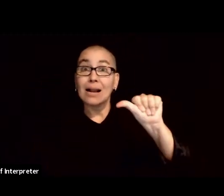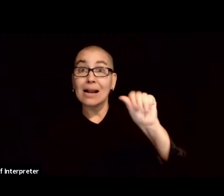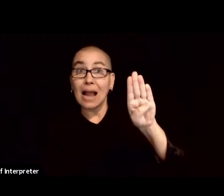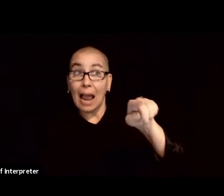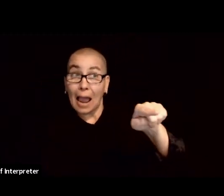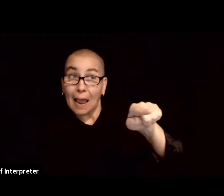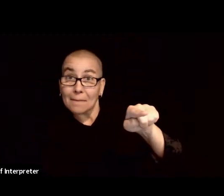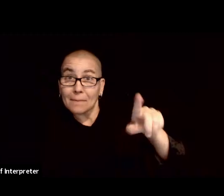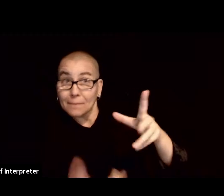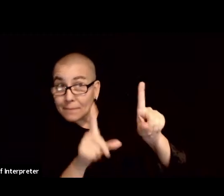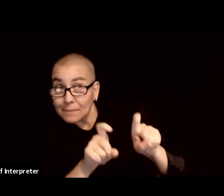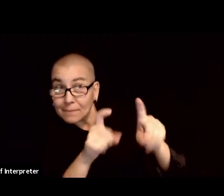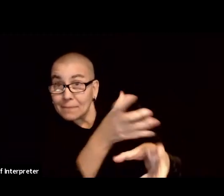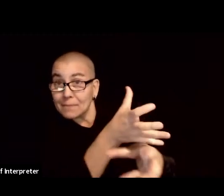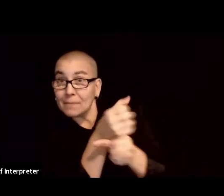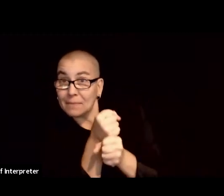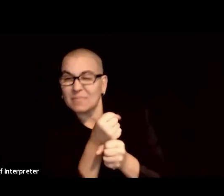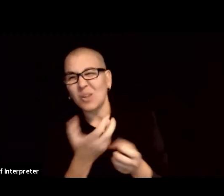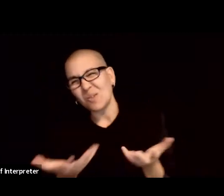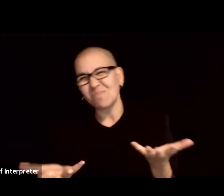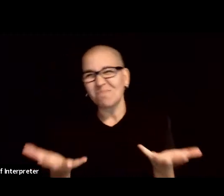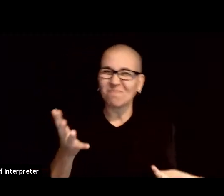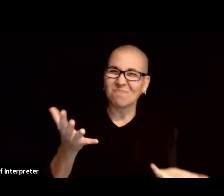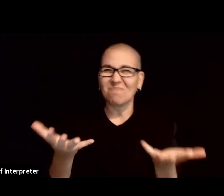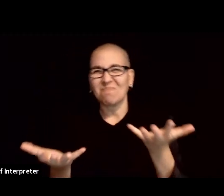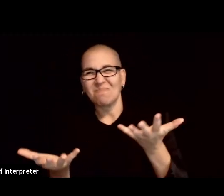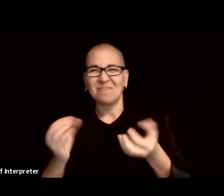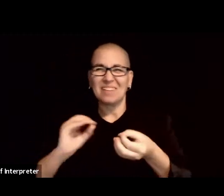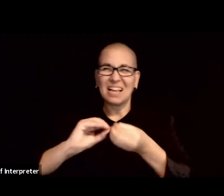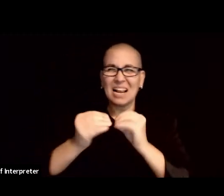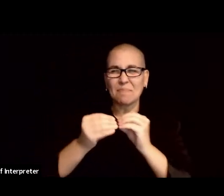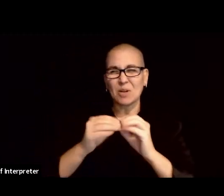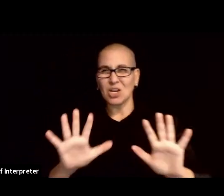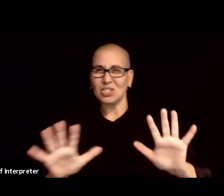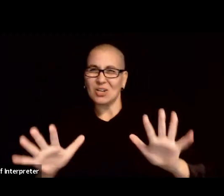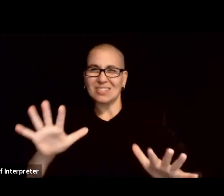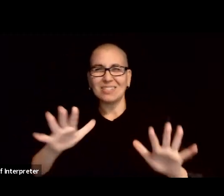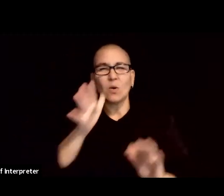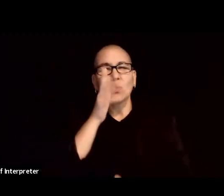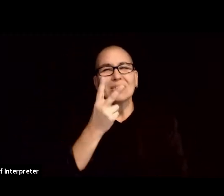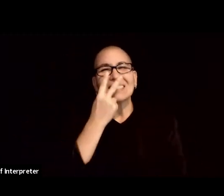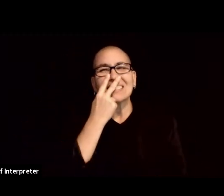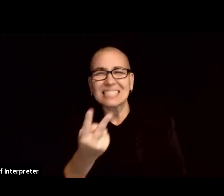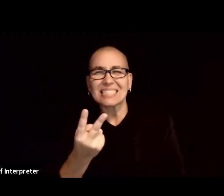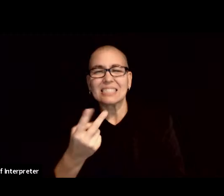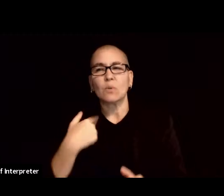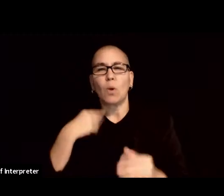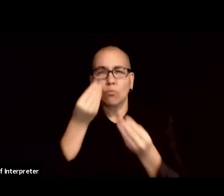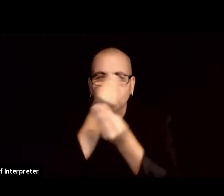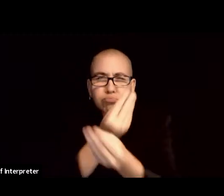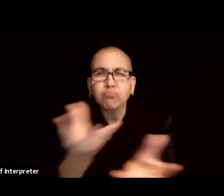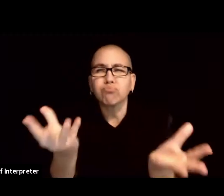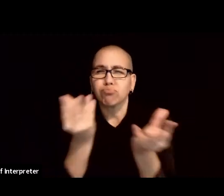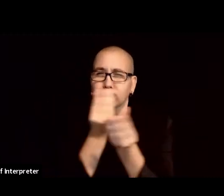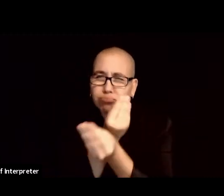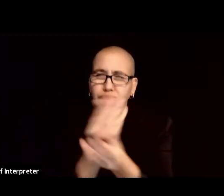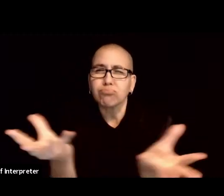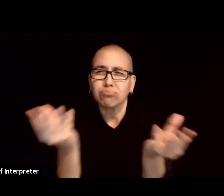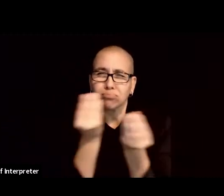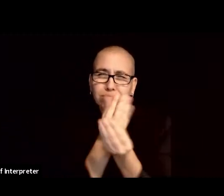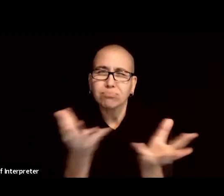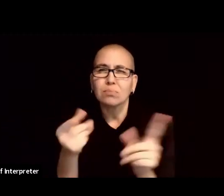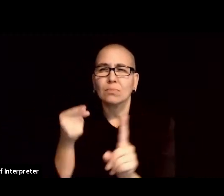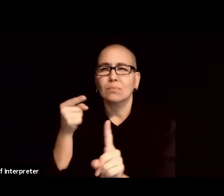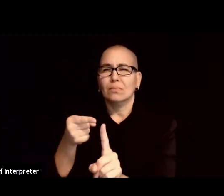So that's just important. We will continue to report on antigen PCR tests separately, but the